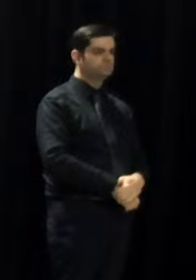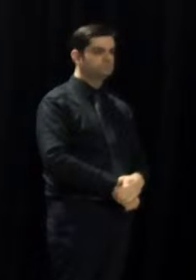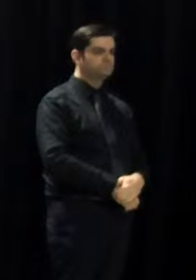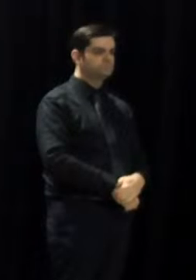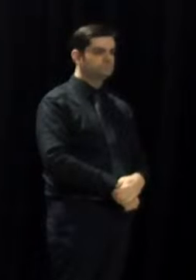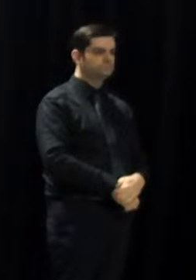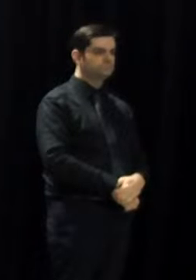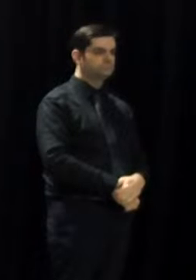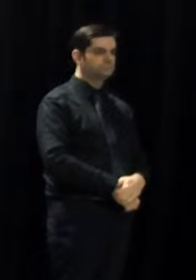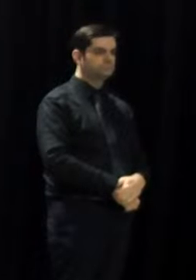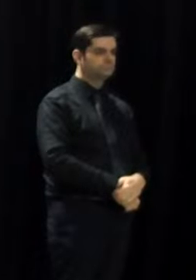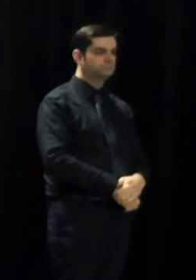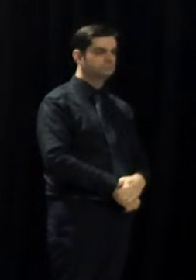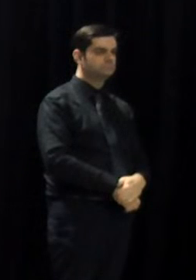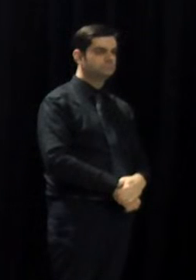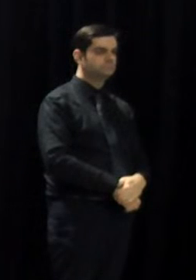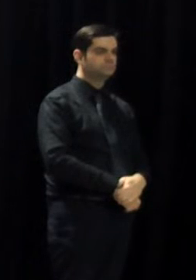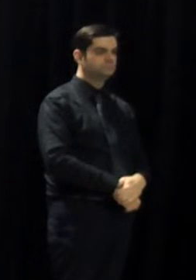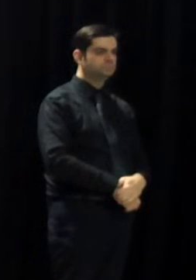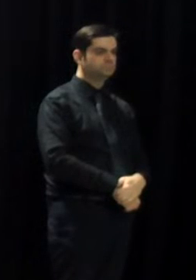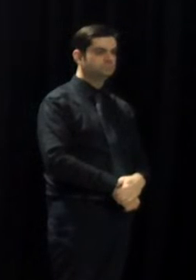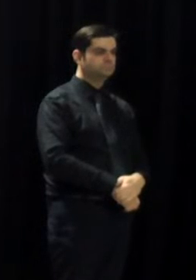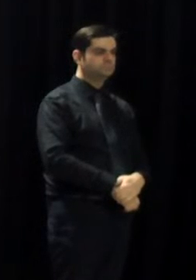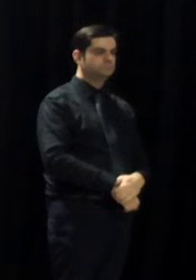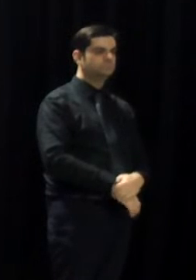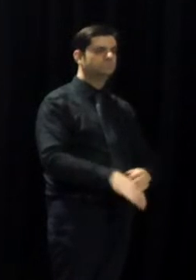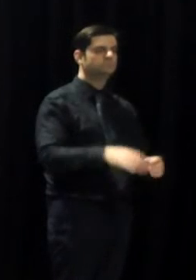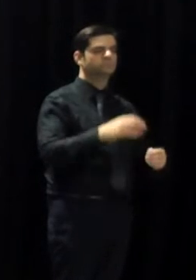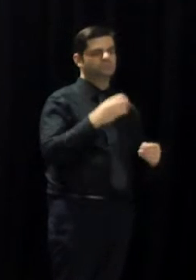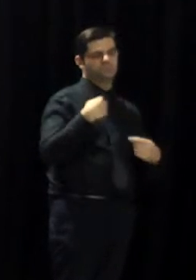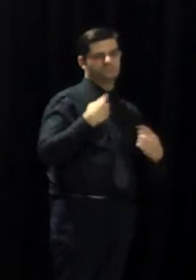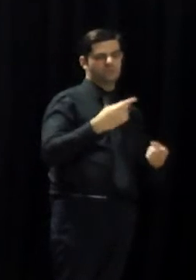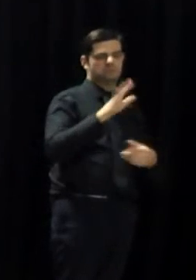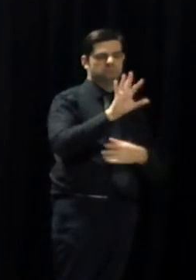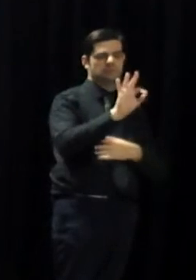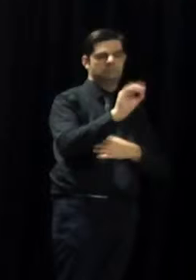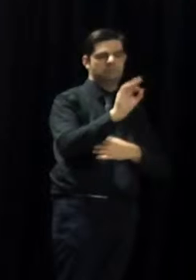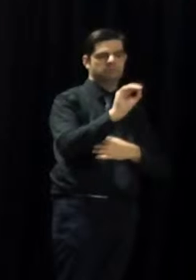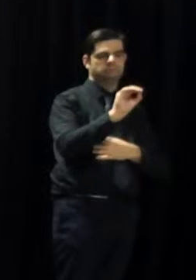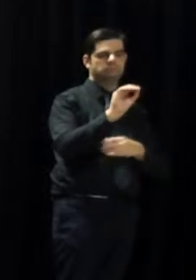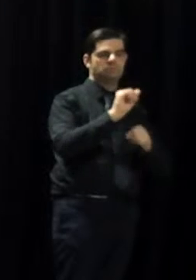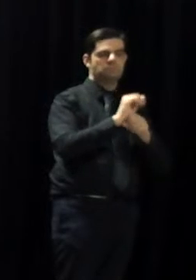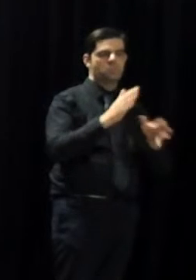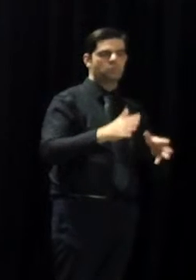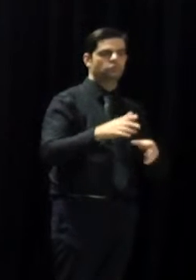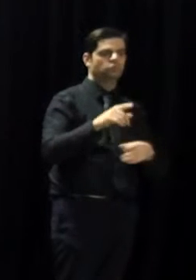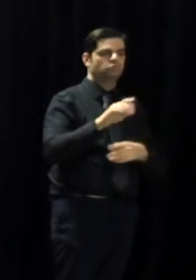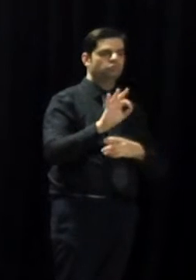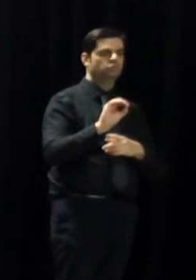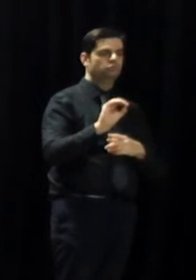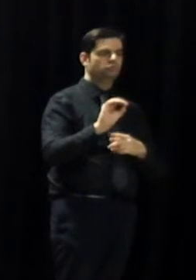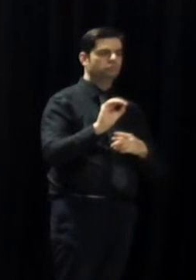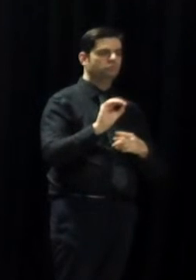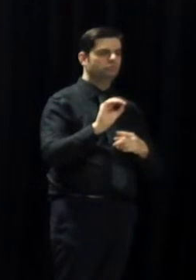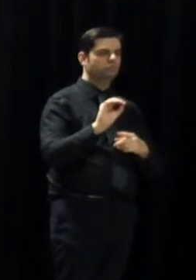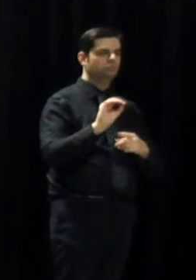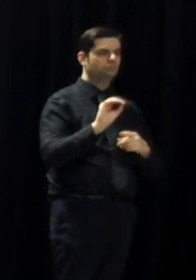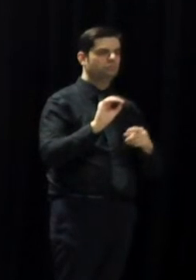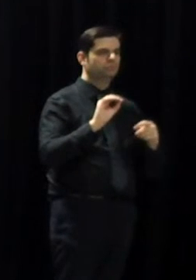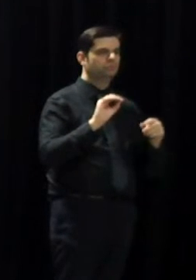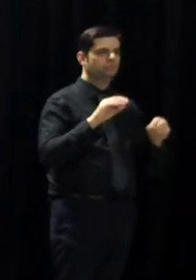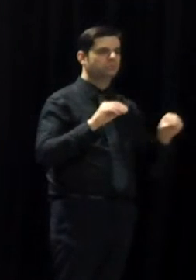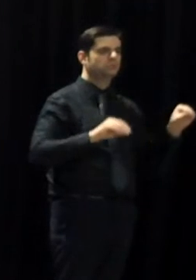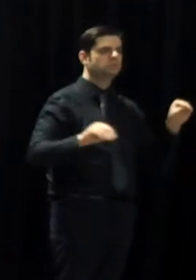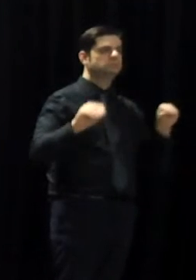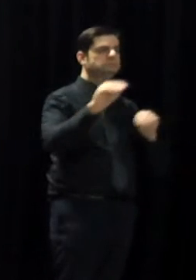90 employees over, and their schedules have been worked out. In addition to that, we have reached